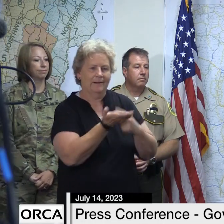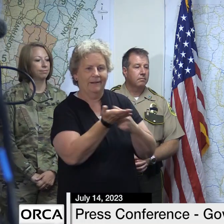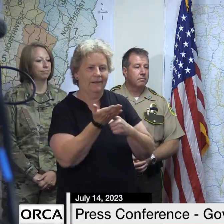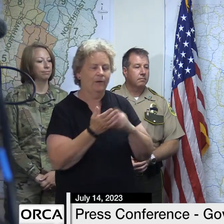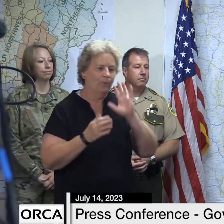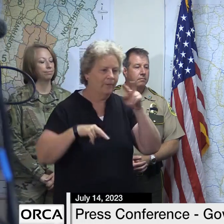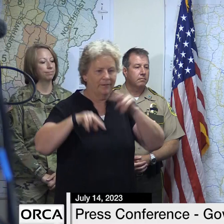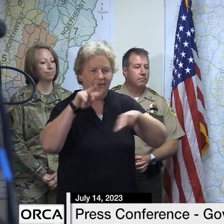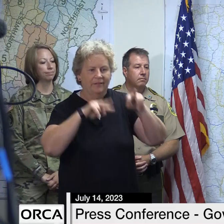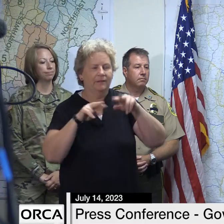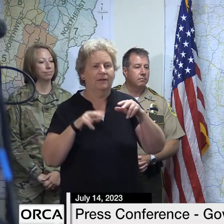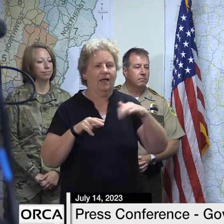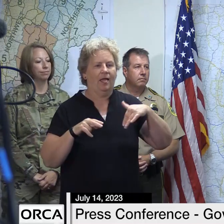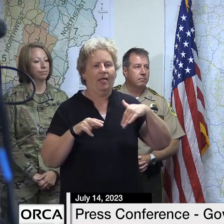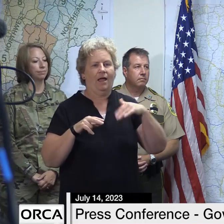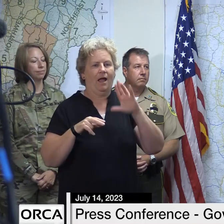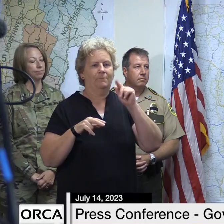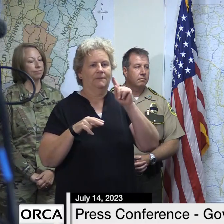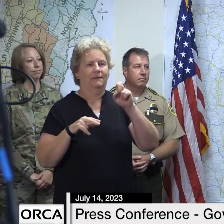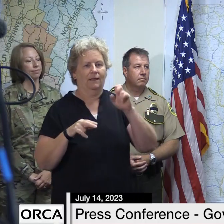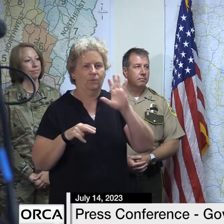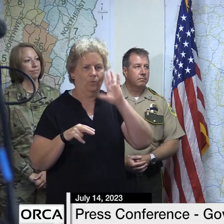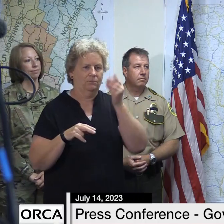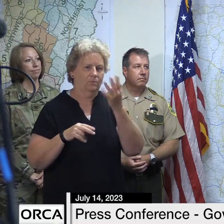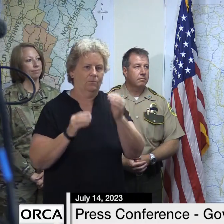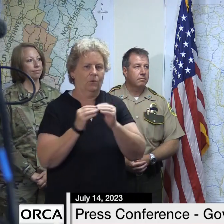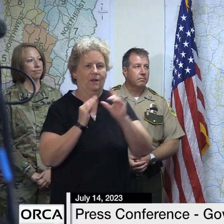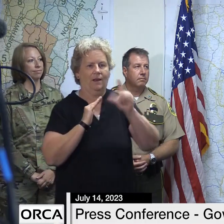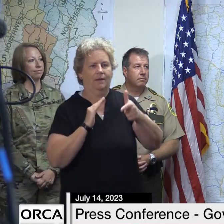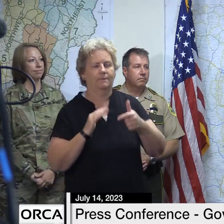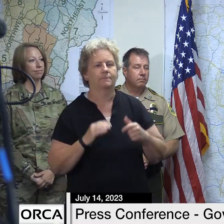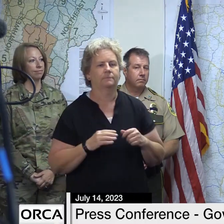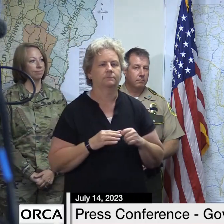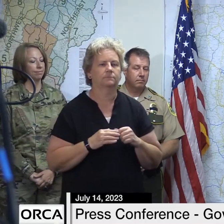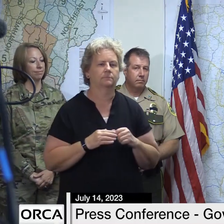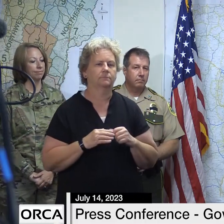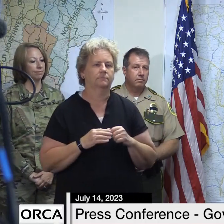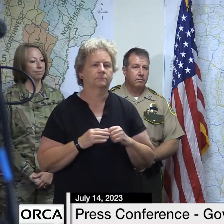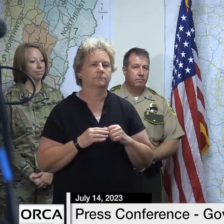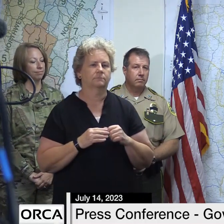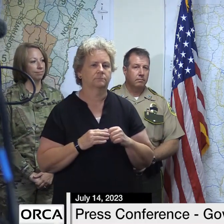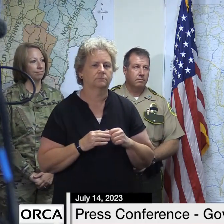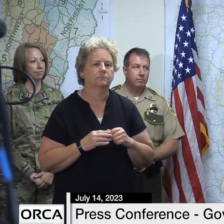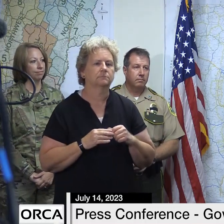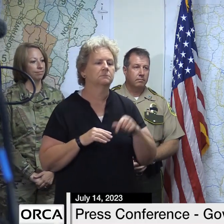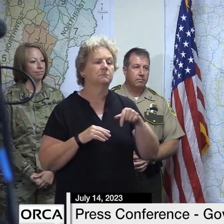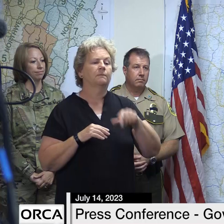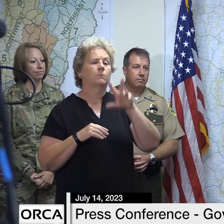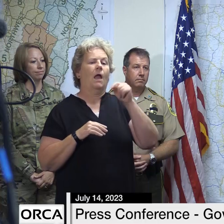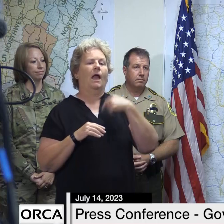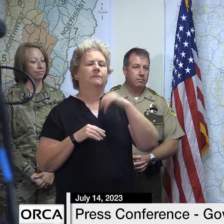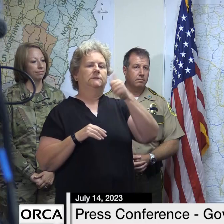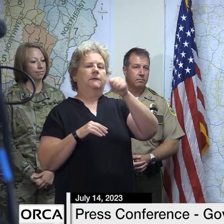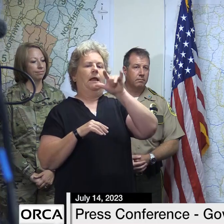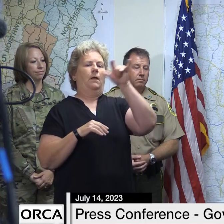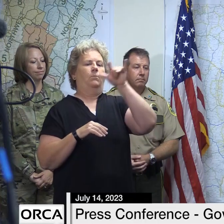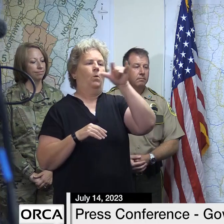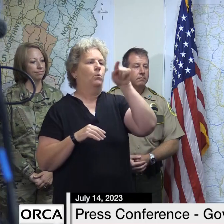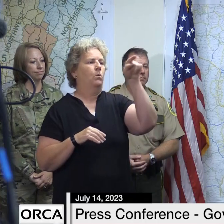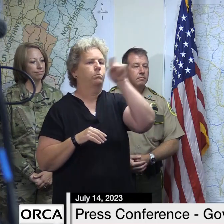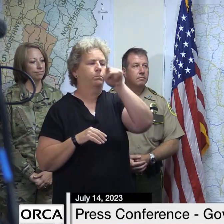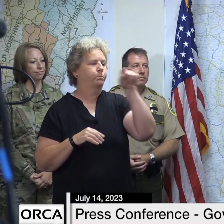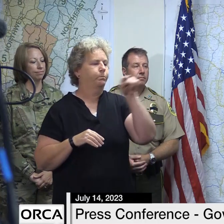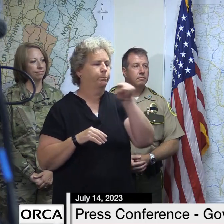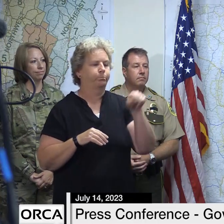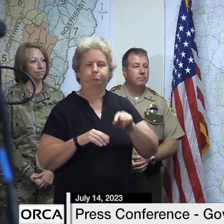there. The 10 state-owned airports are operational. There are no impacts. And